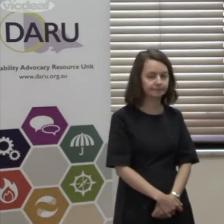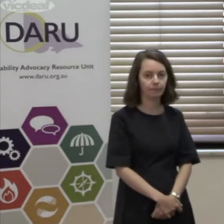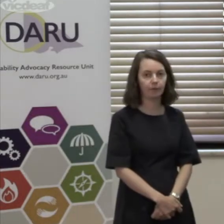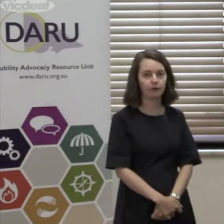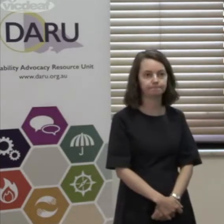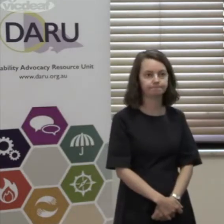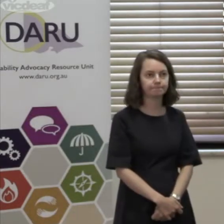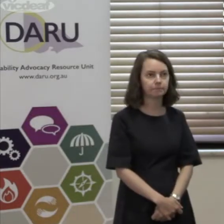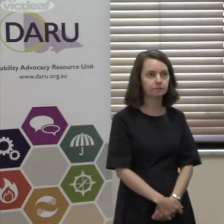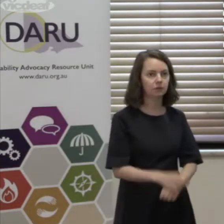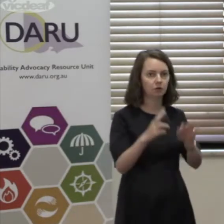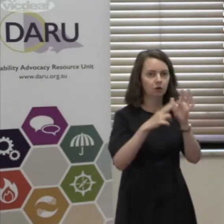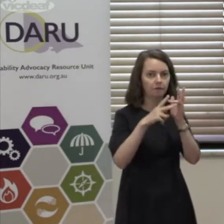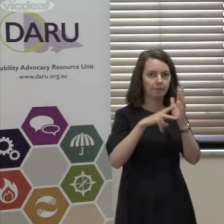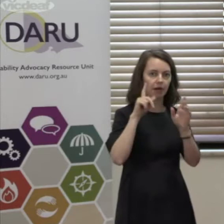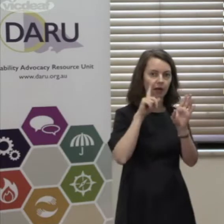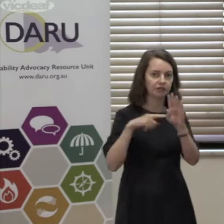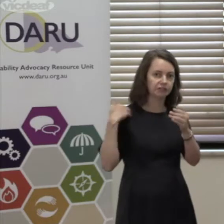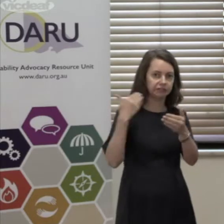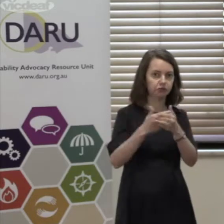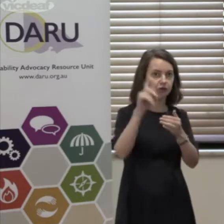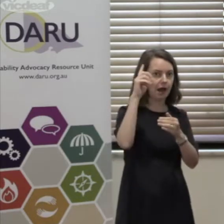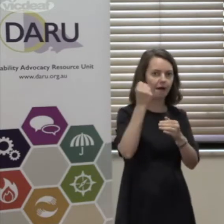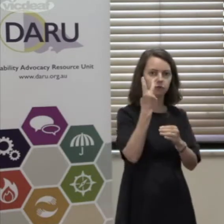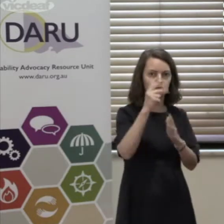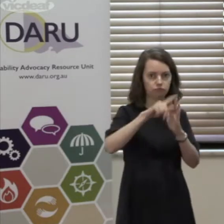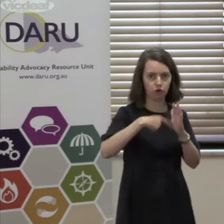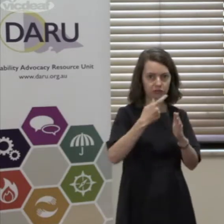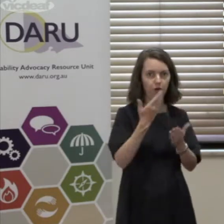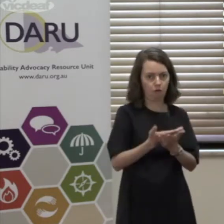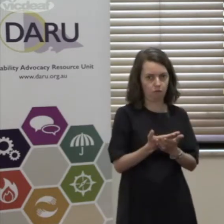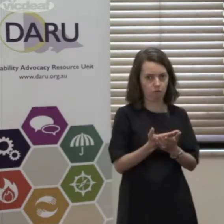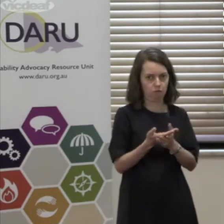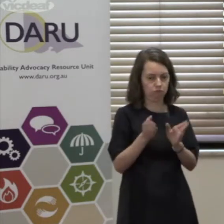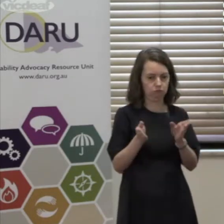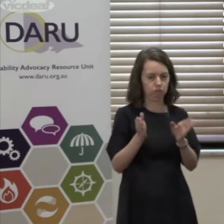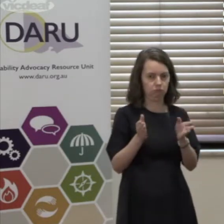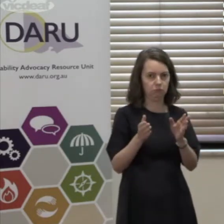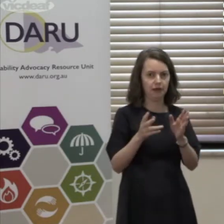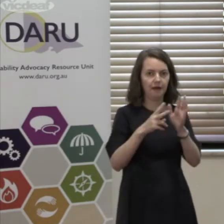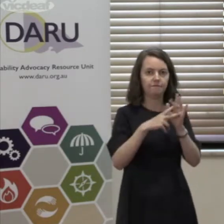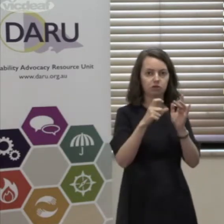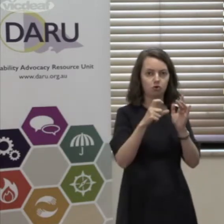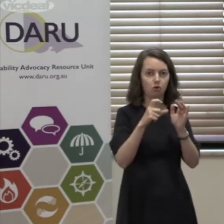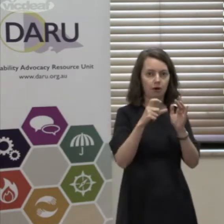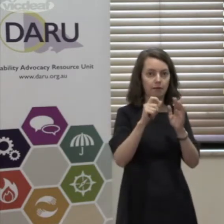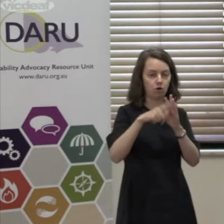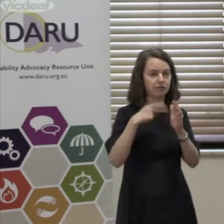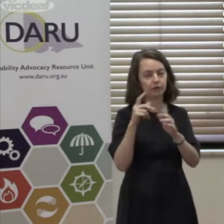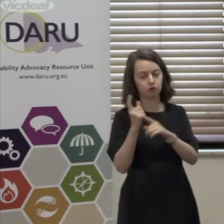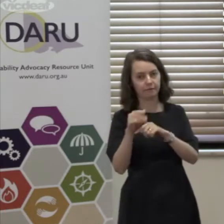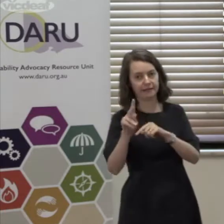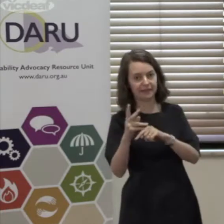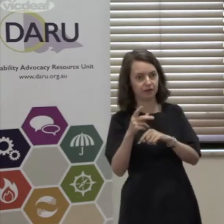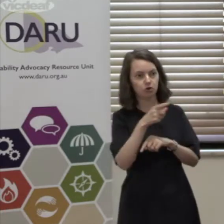So since then, we've been working on 2 projects. I'll talk about the Victorian one second because it's probably of